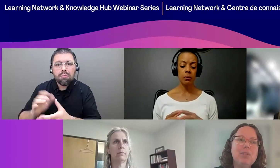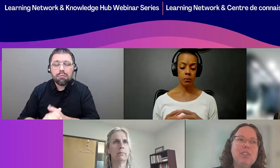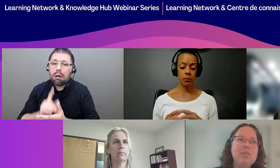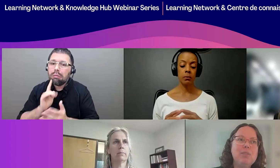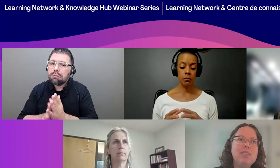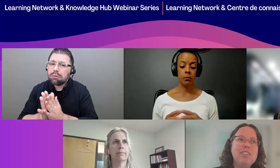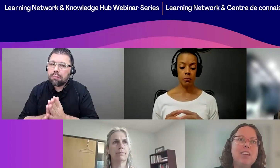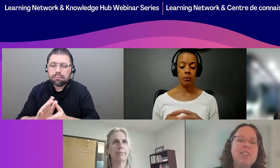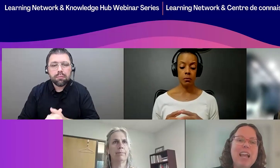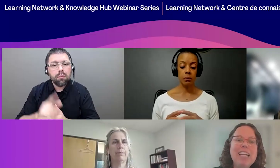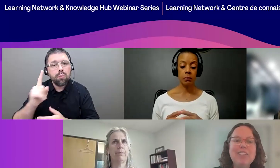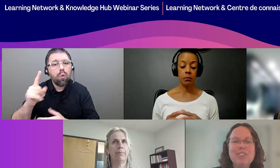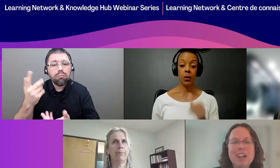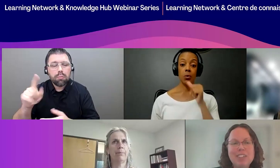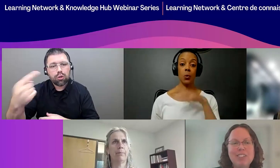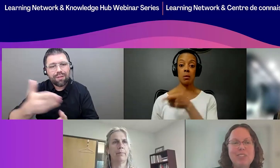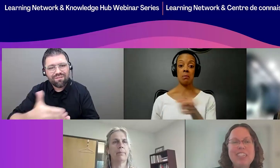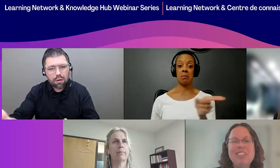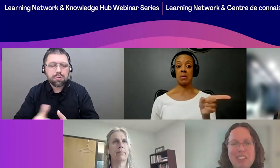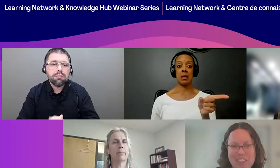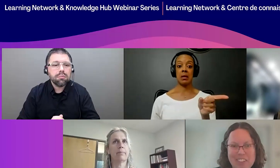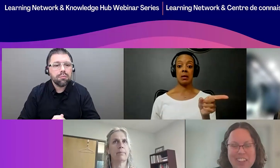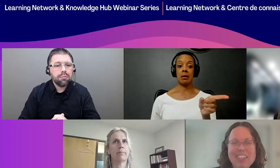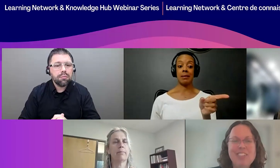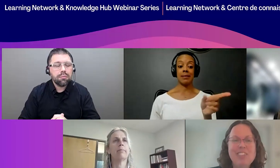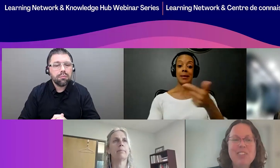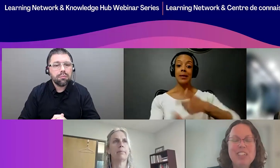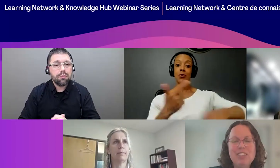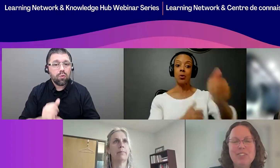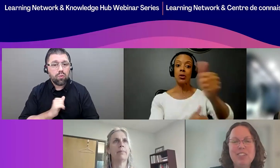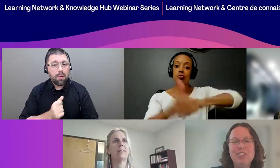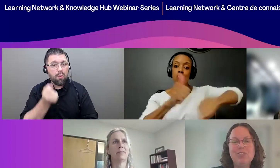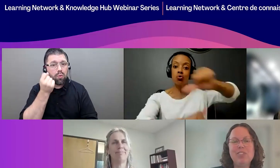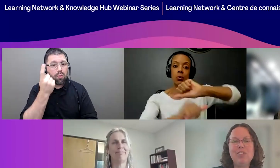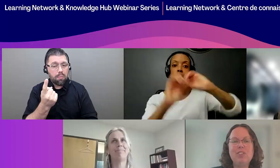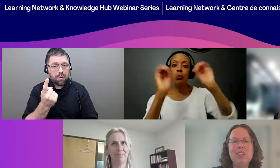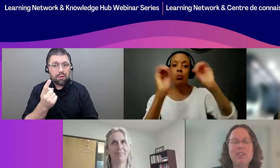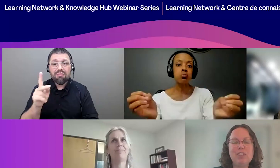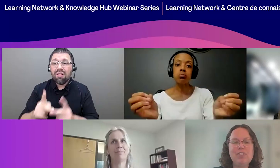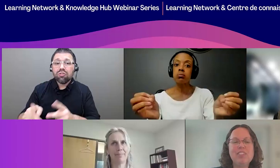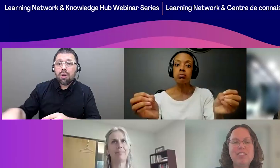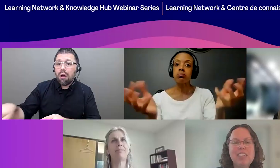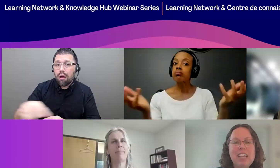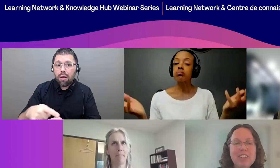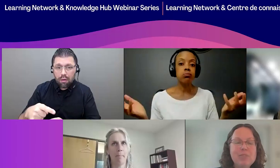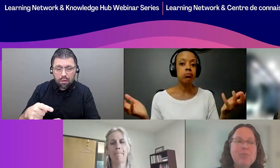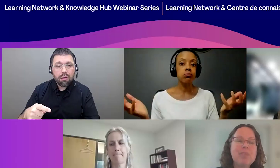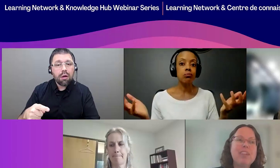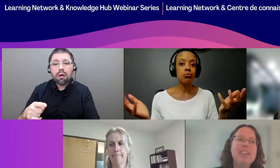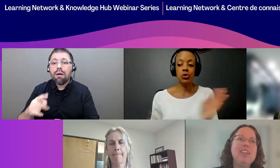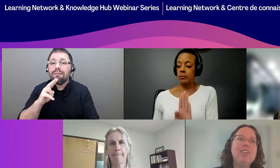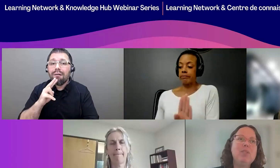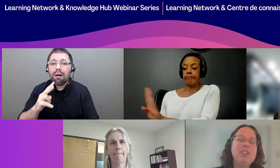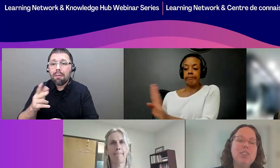that the participants did not have any interaction with each other. So the intervention was solely with the